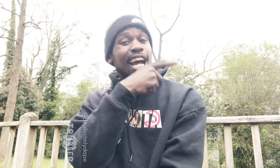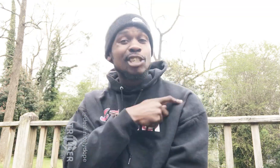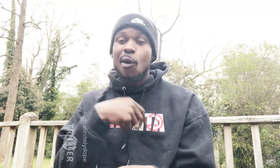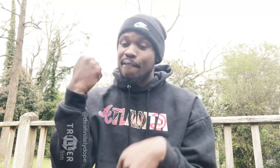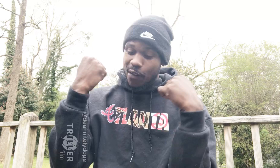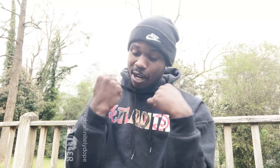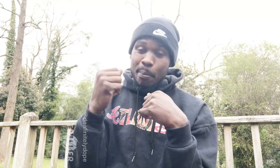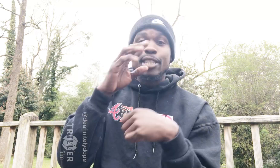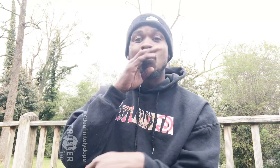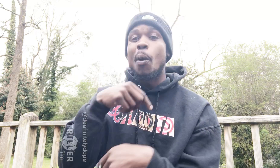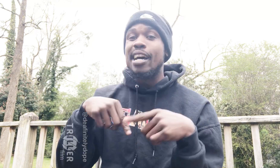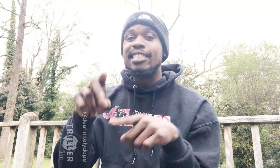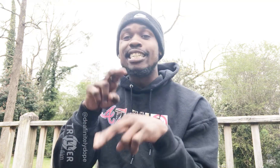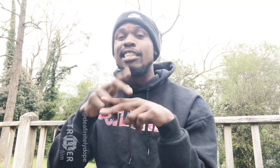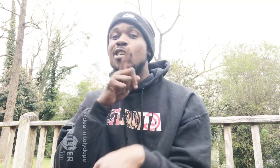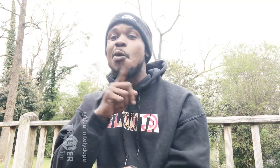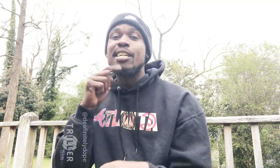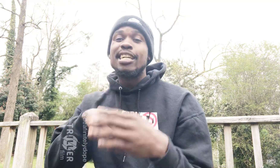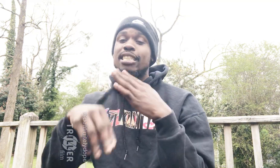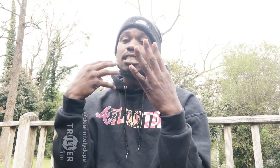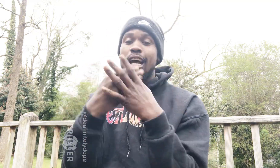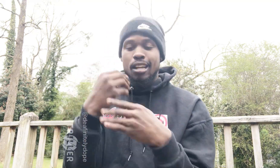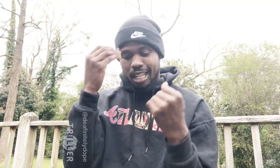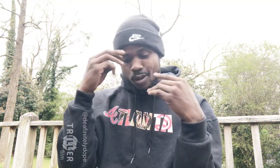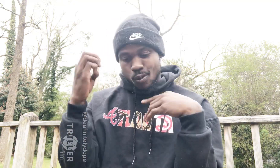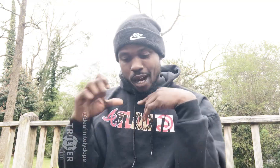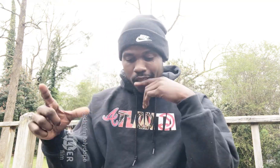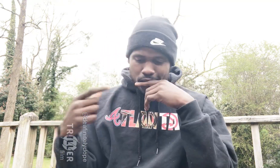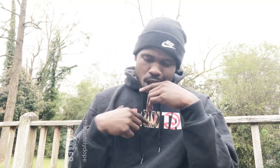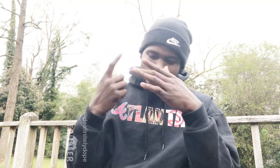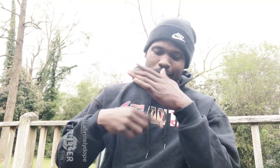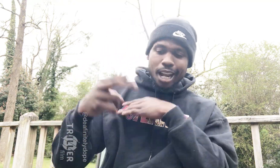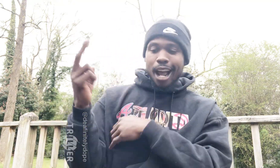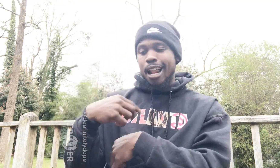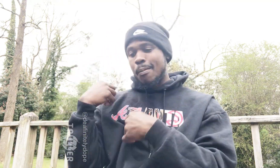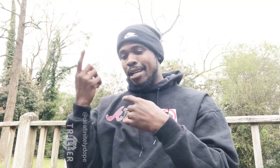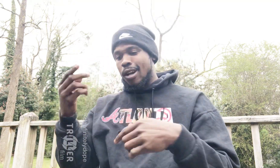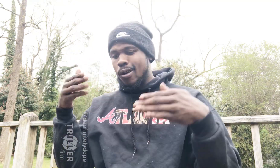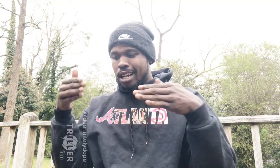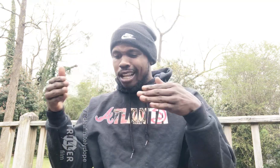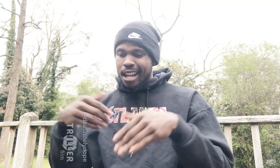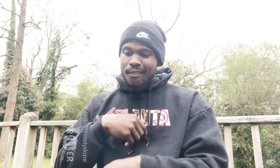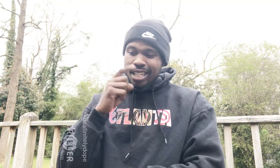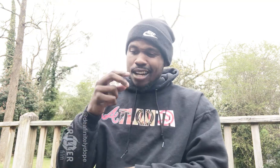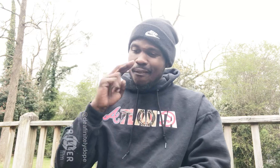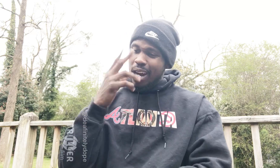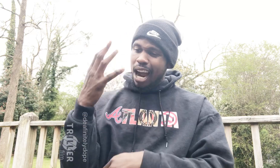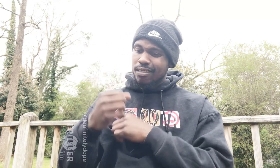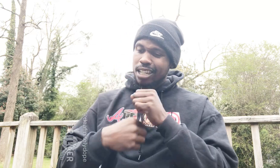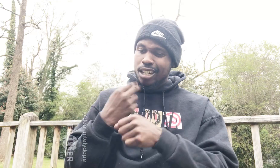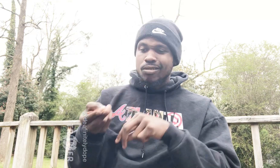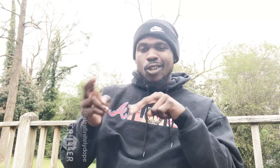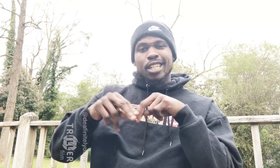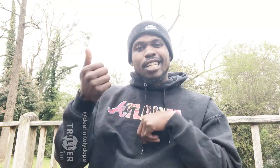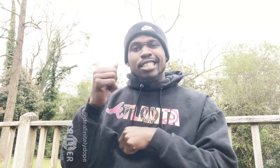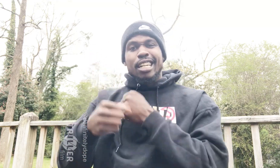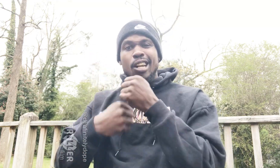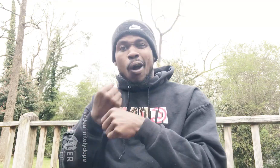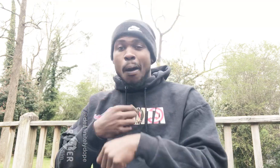he fucking bitches while he sitting lonely in a cell. Thinking, well, what the hell I been on? They gave a nigga five, then they threw another ten on. By